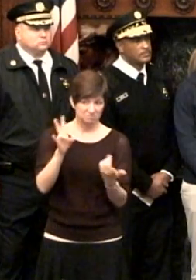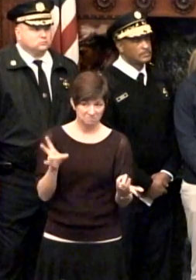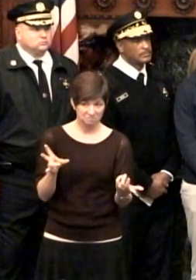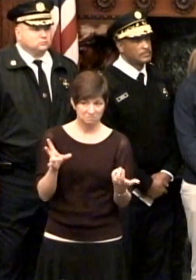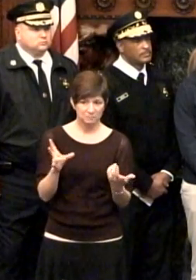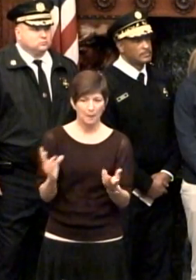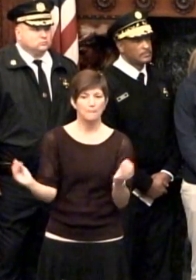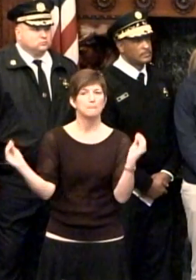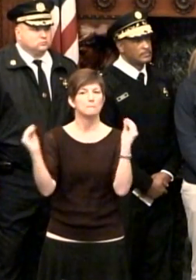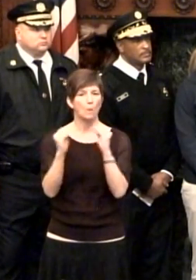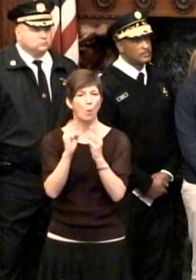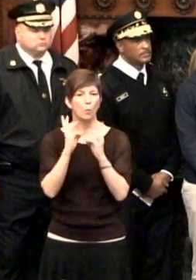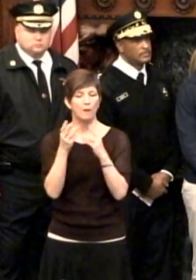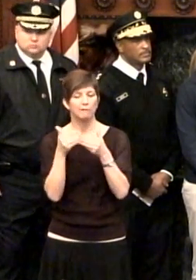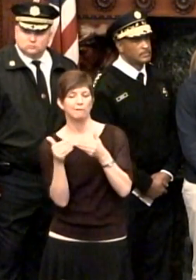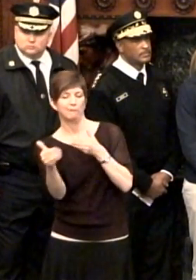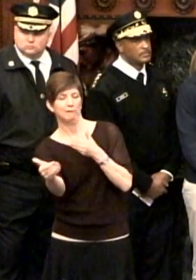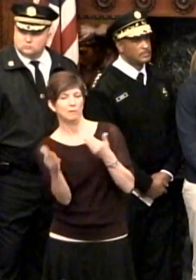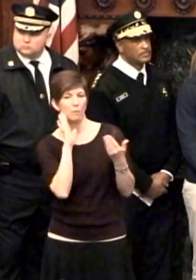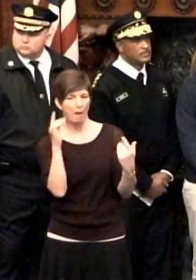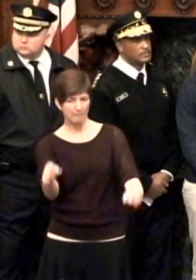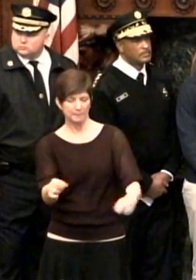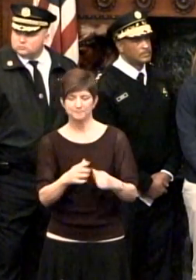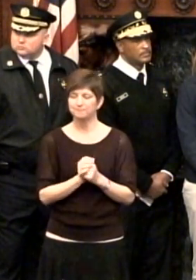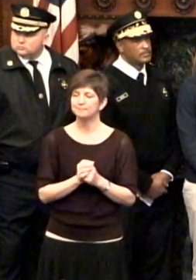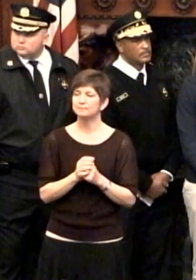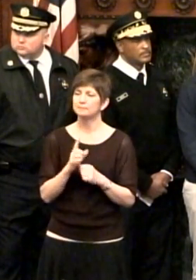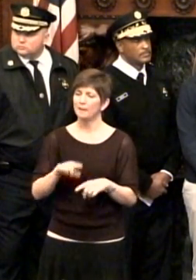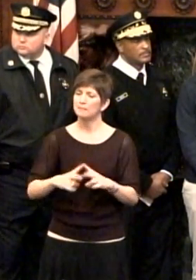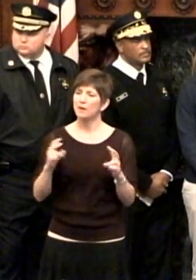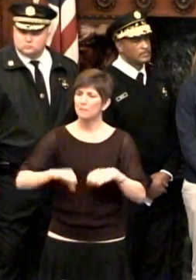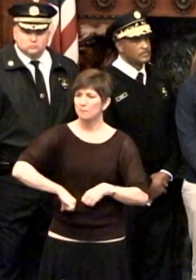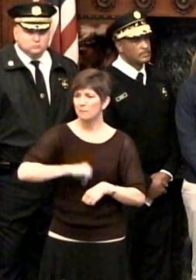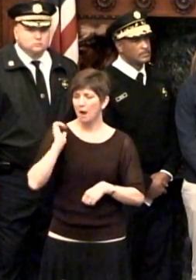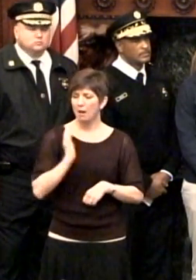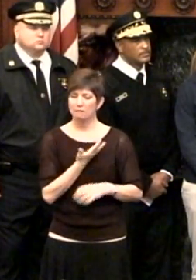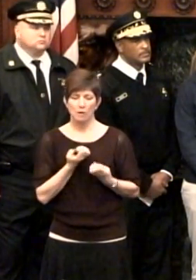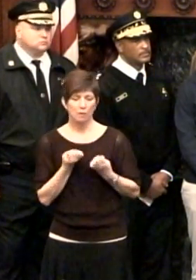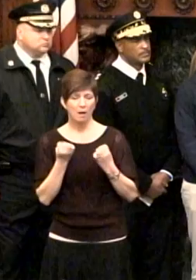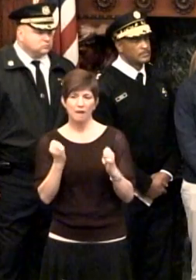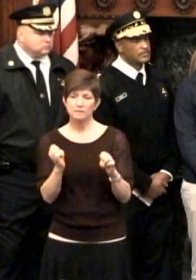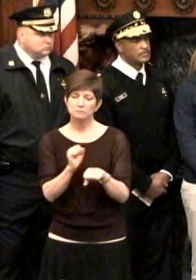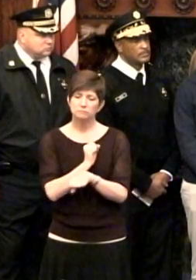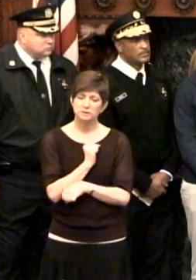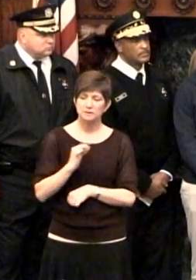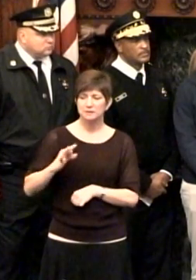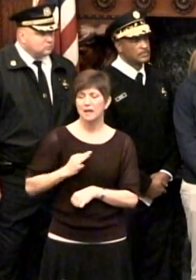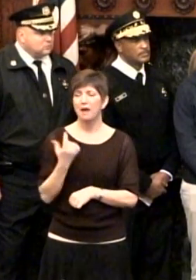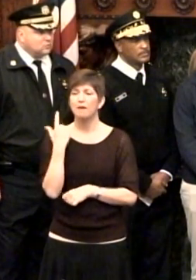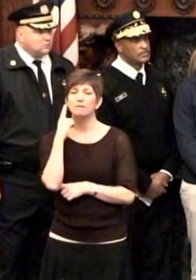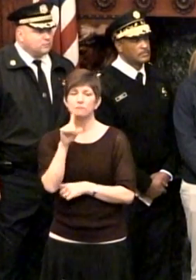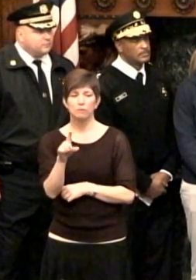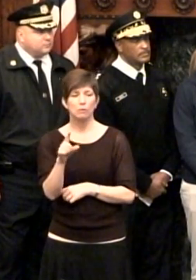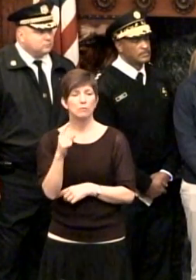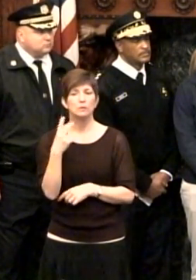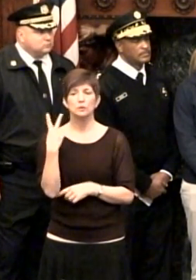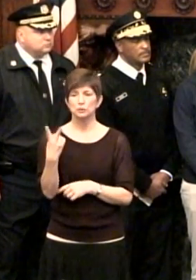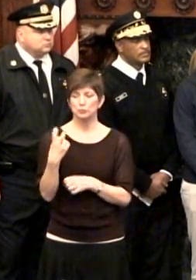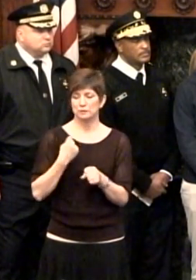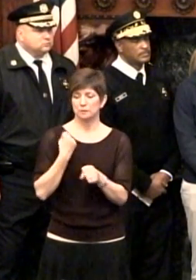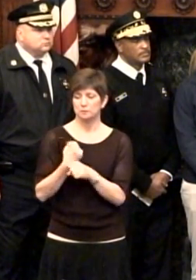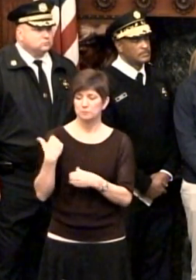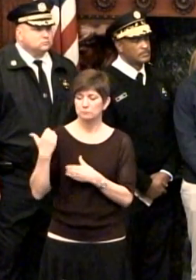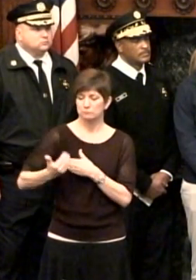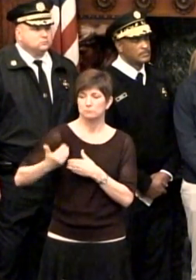a whole lot more winter yet to come. I'm very proud of the efforts of our employees over the past 2 winter